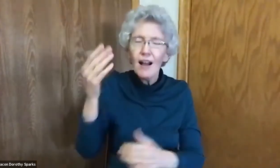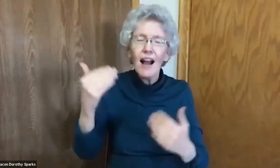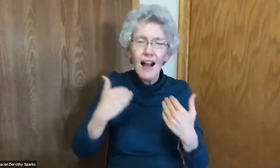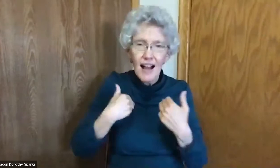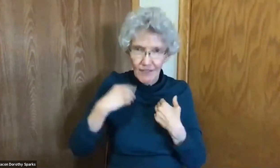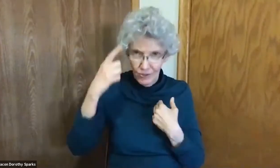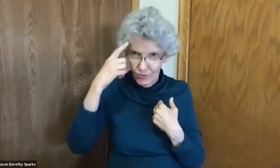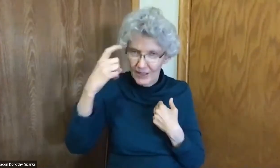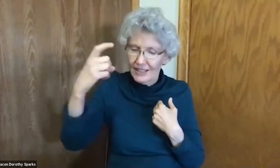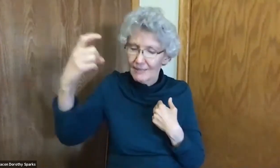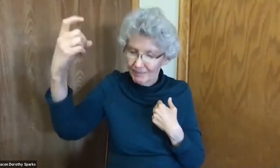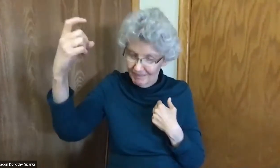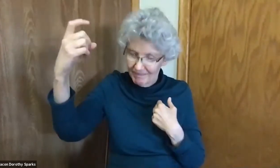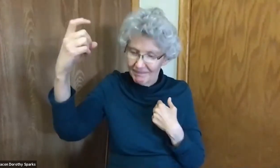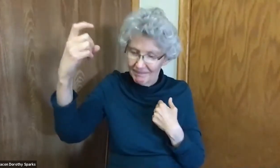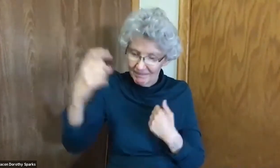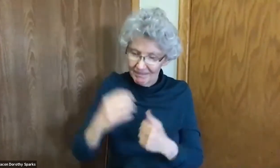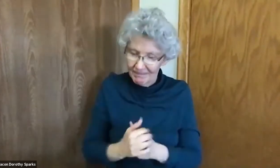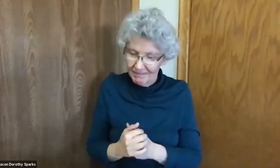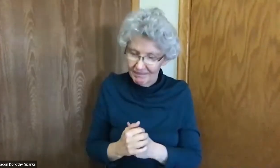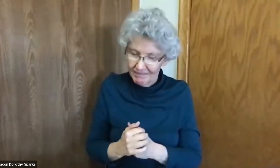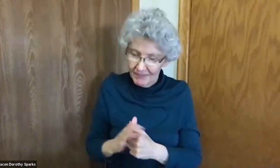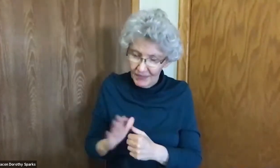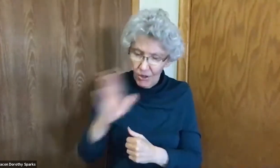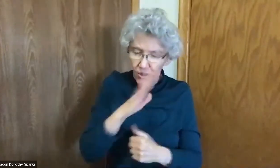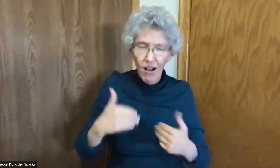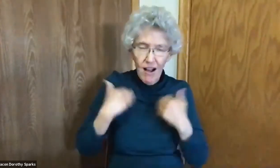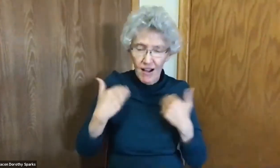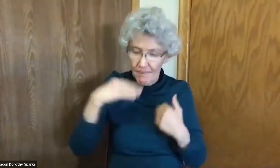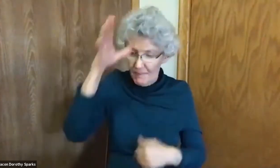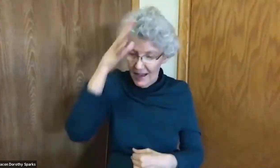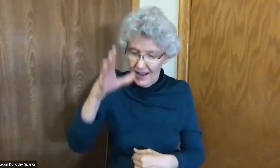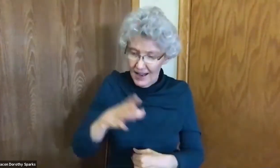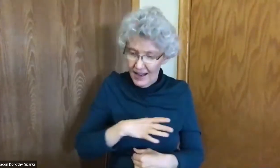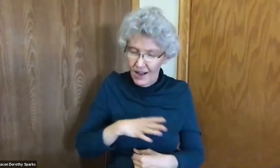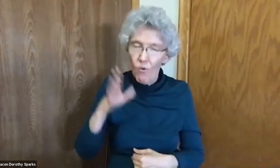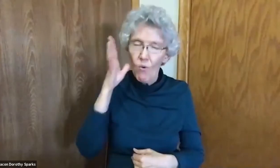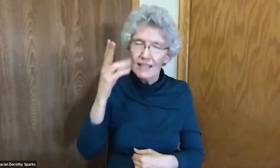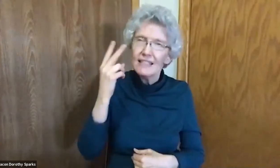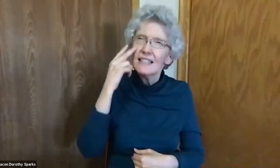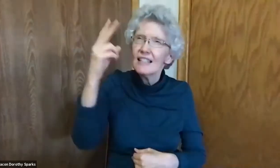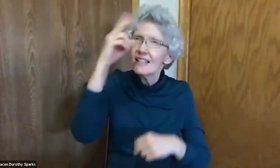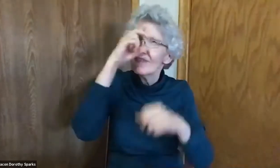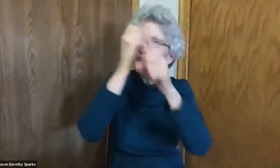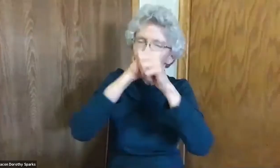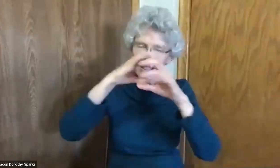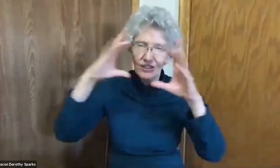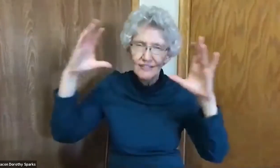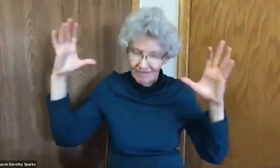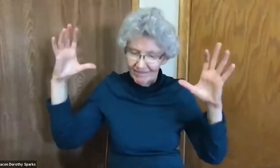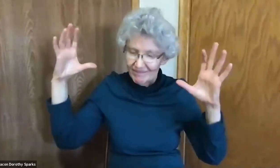A grain offering, a drink offering for the Lord your God. After that, I will pour out my spirit upon